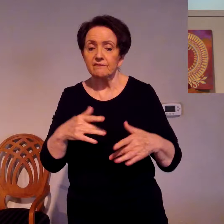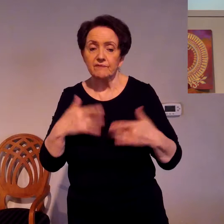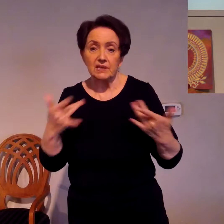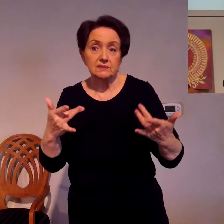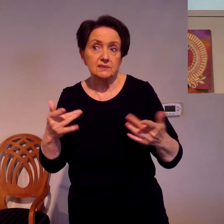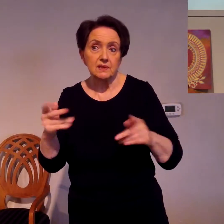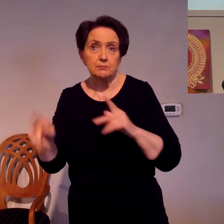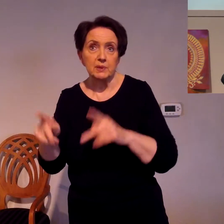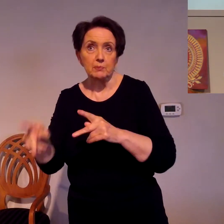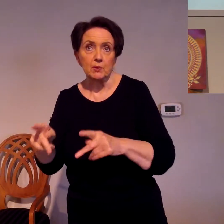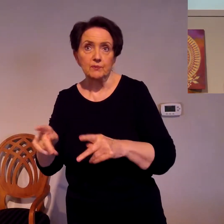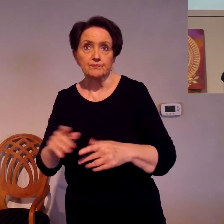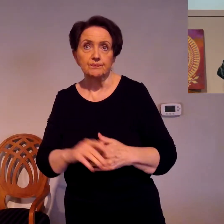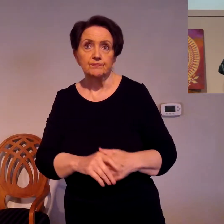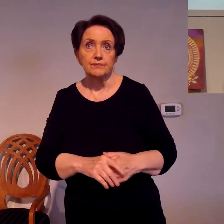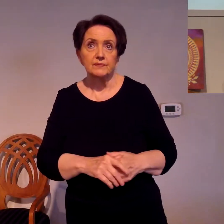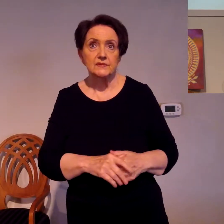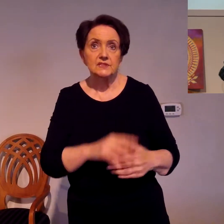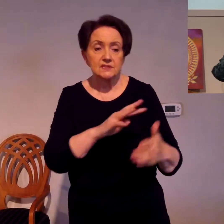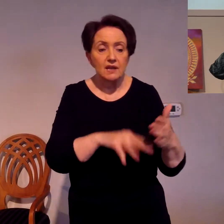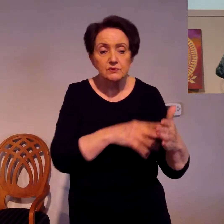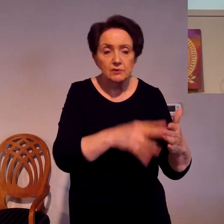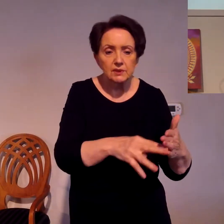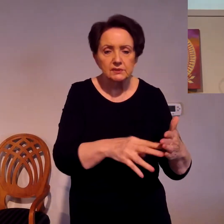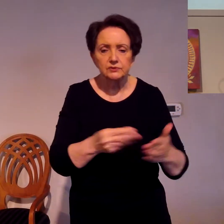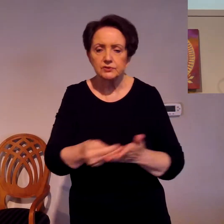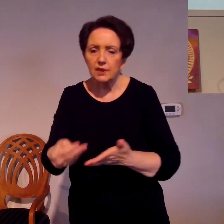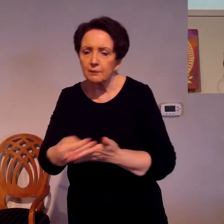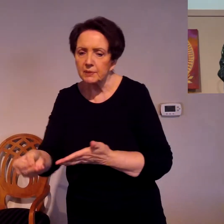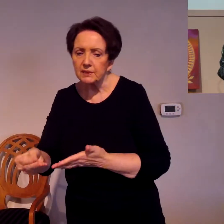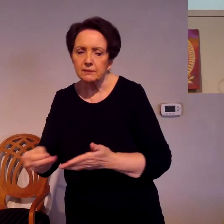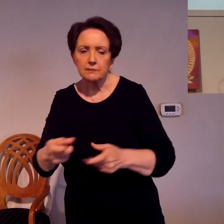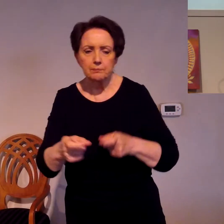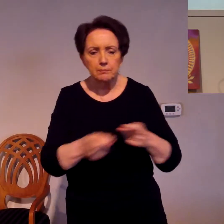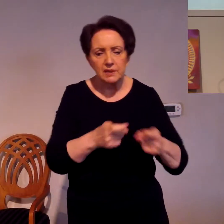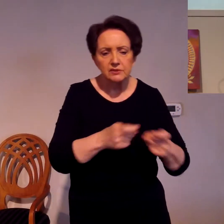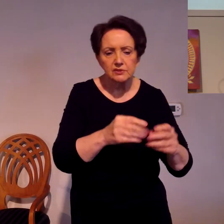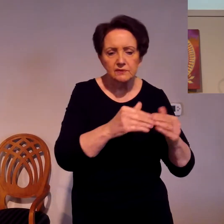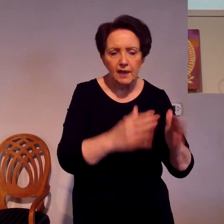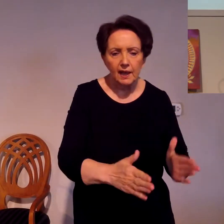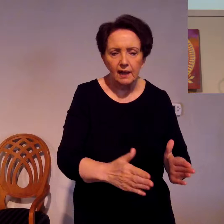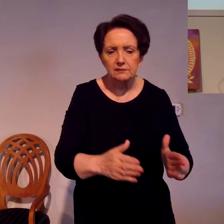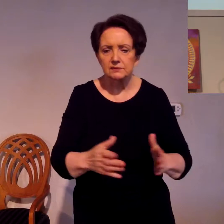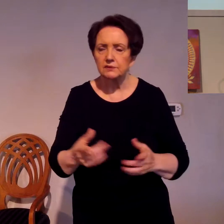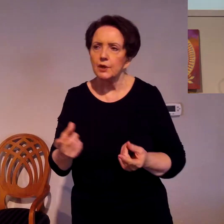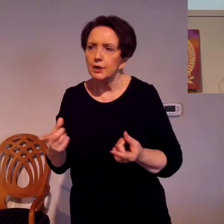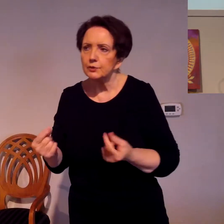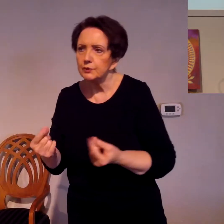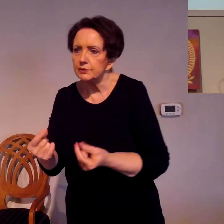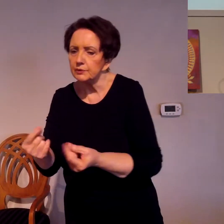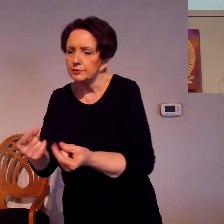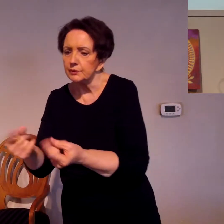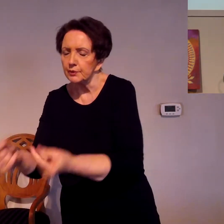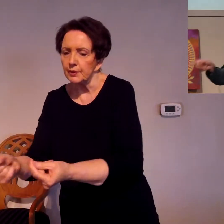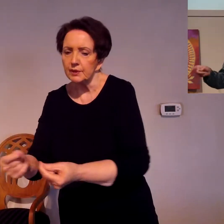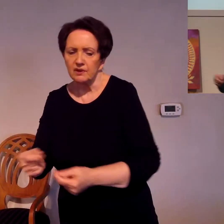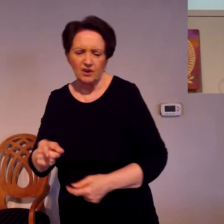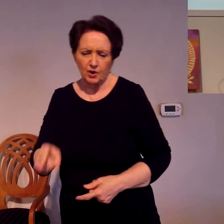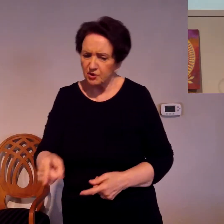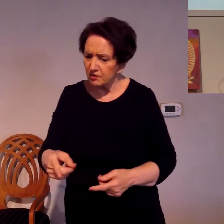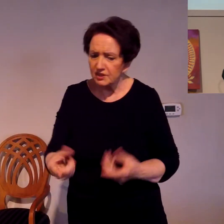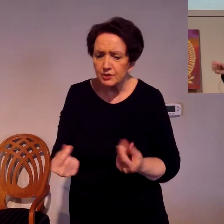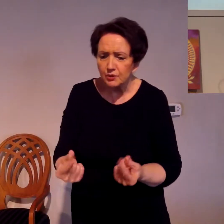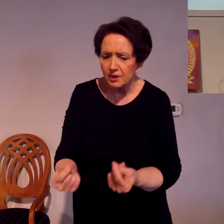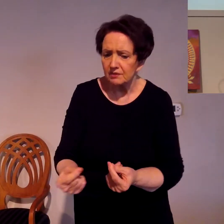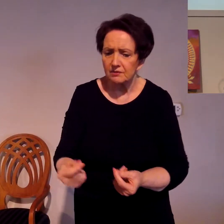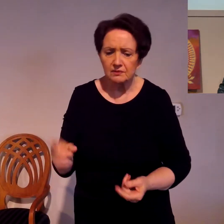it ended up revolving around scheduling and shopping and managing the household and the doingness of the thing, and are you going to do it, and what are you going to do